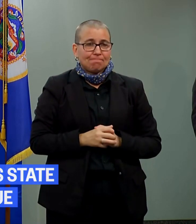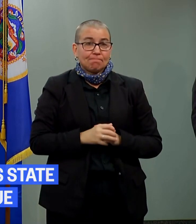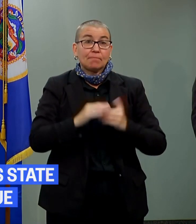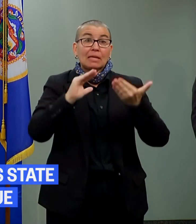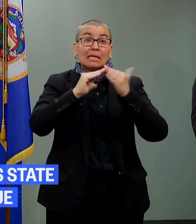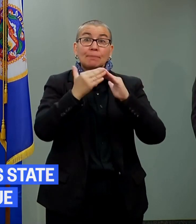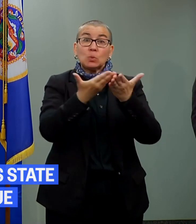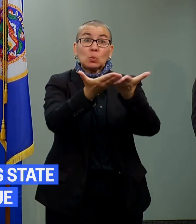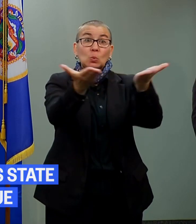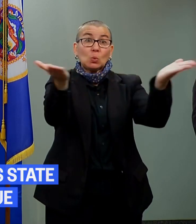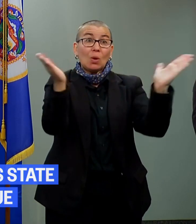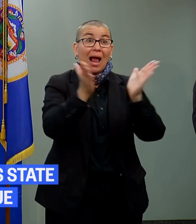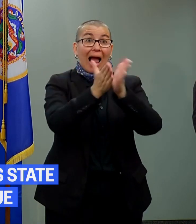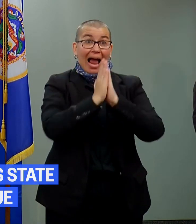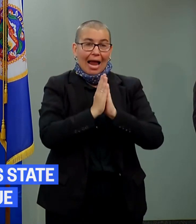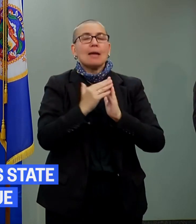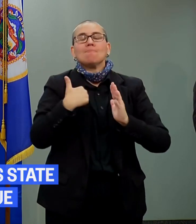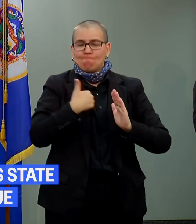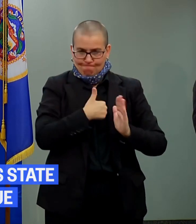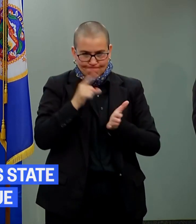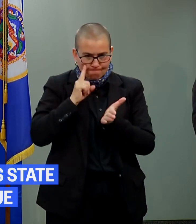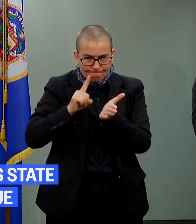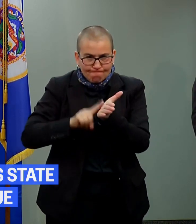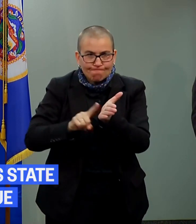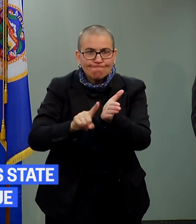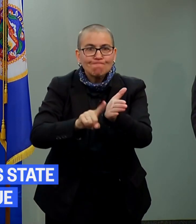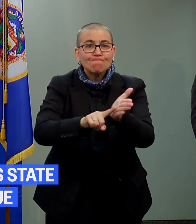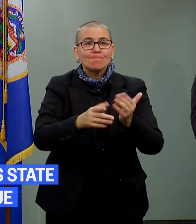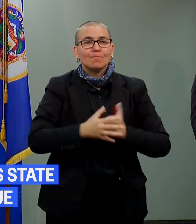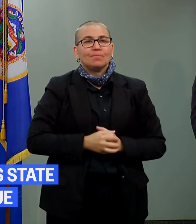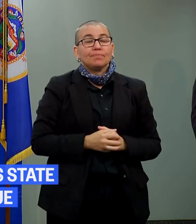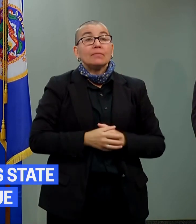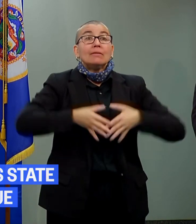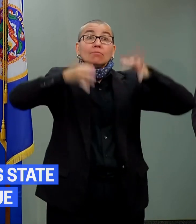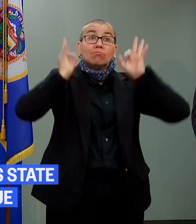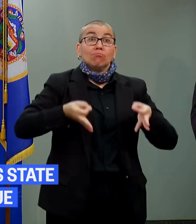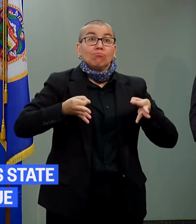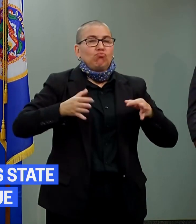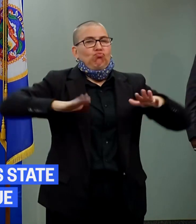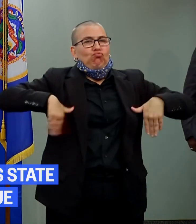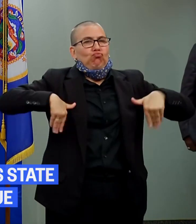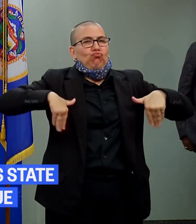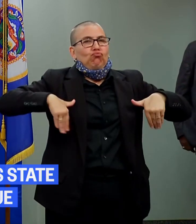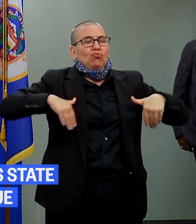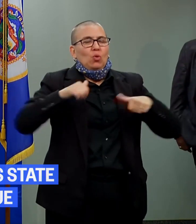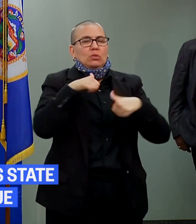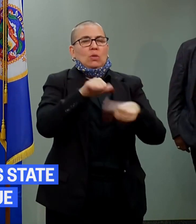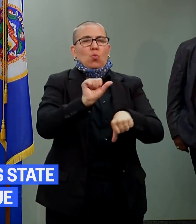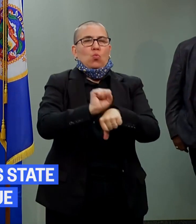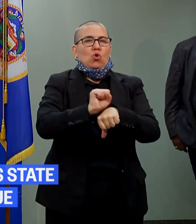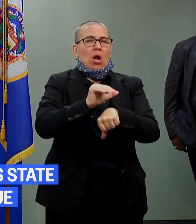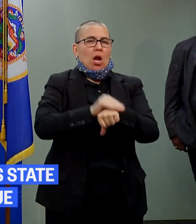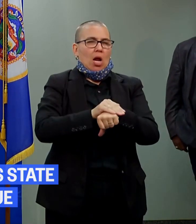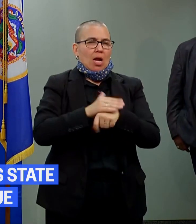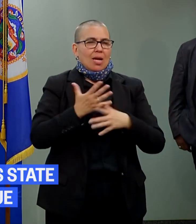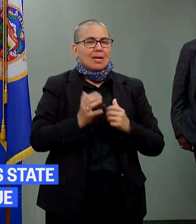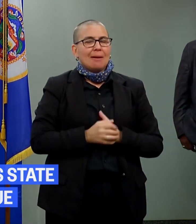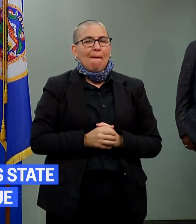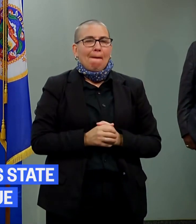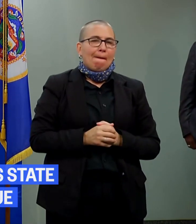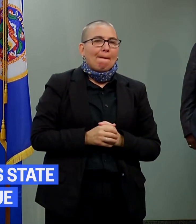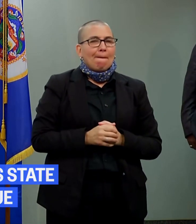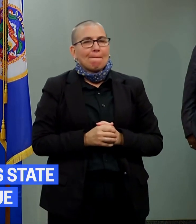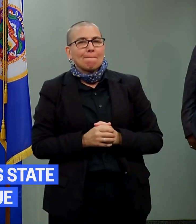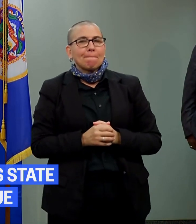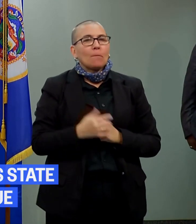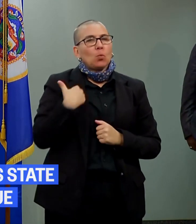explore it. I can just tell you at this point in time, no decision has been made, but certainly, as we're saying, it is out there. It is being considered. It